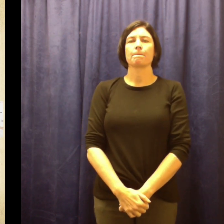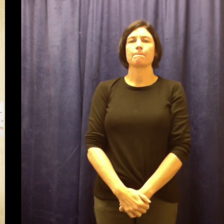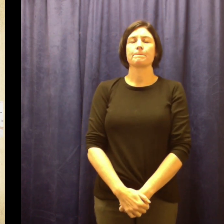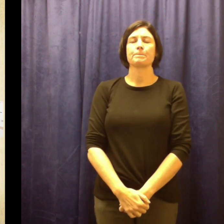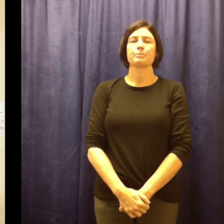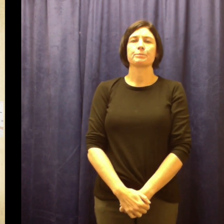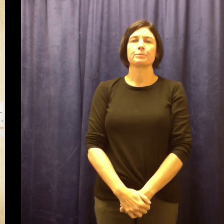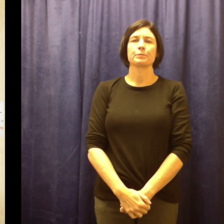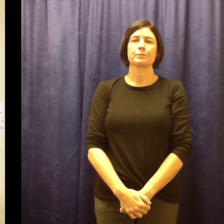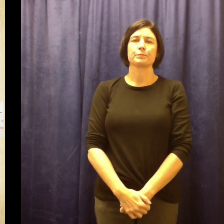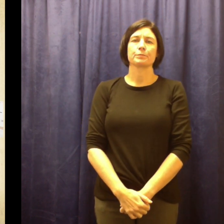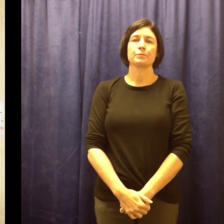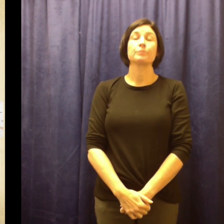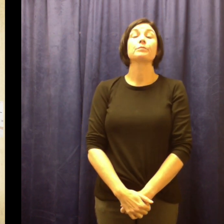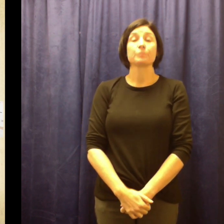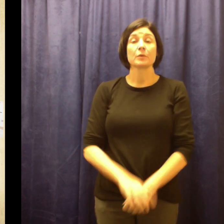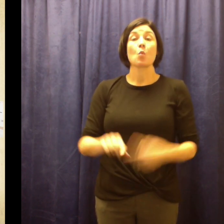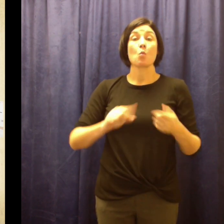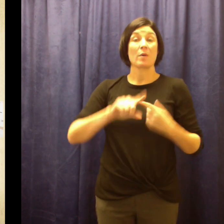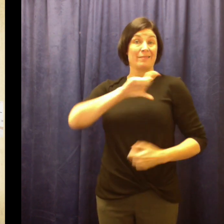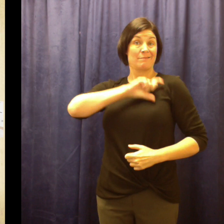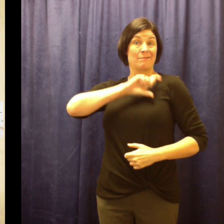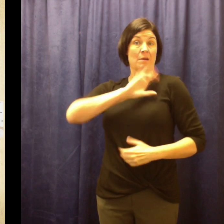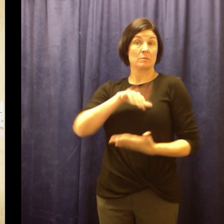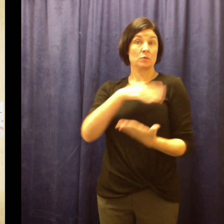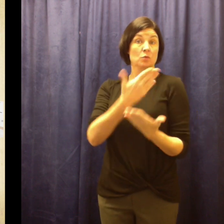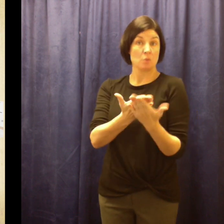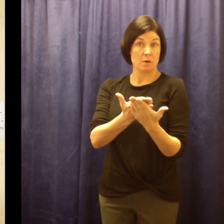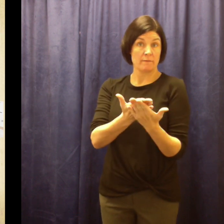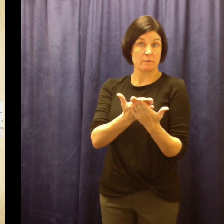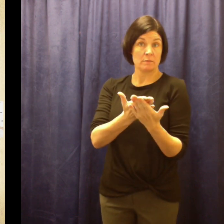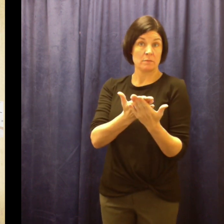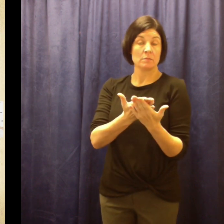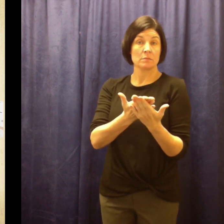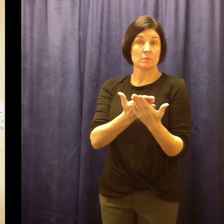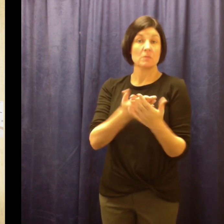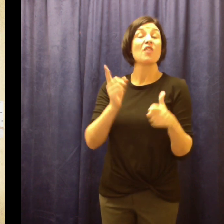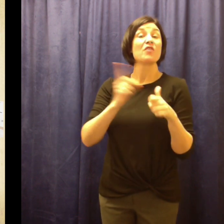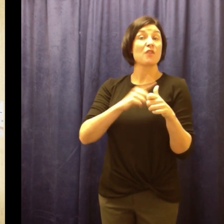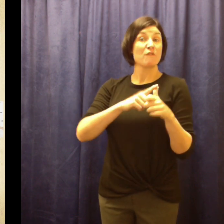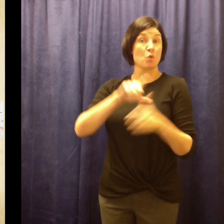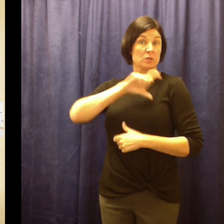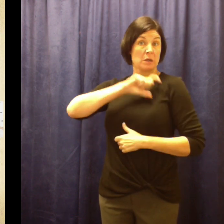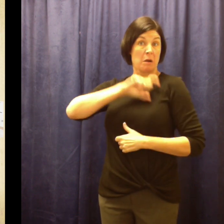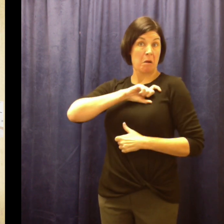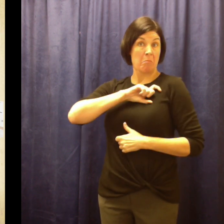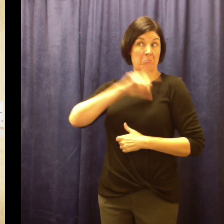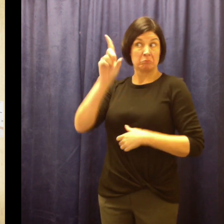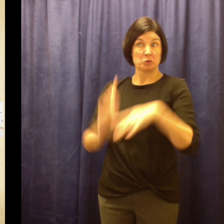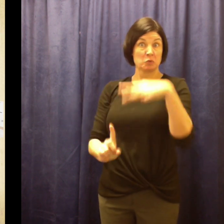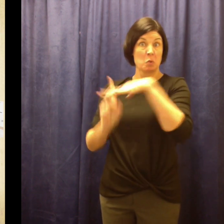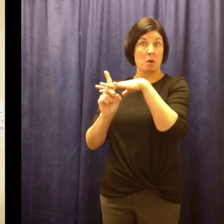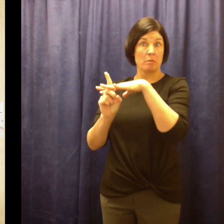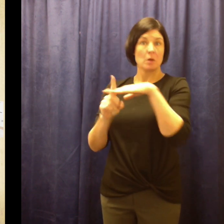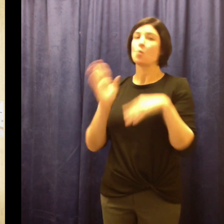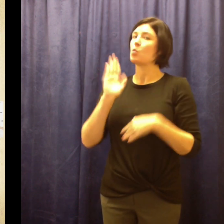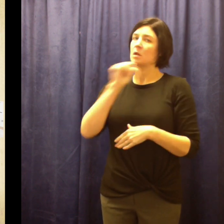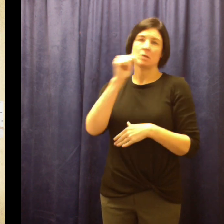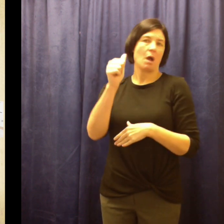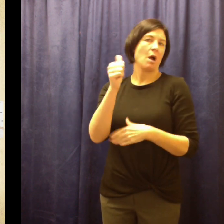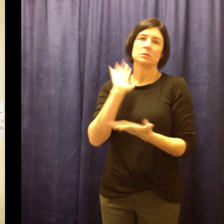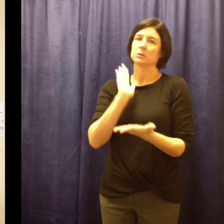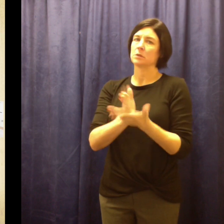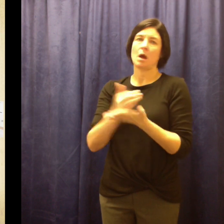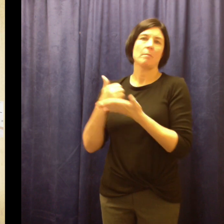Law enforcement arrival. The first officers to arrive to the scene will not stop to help